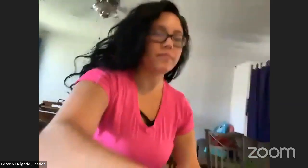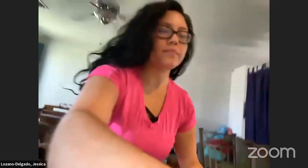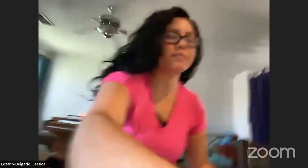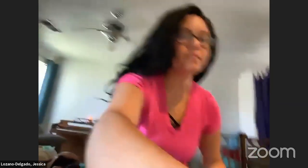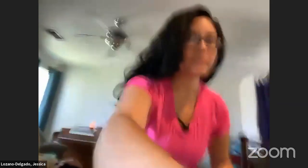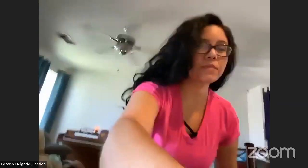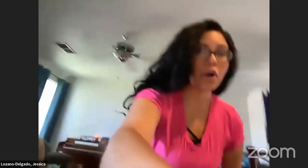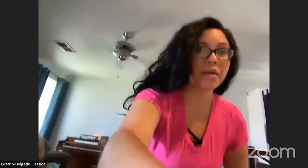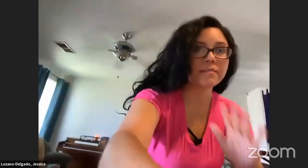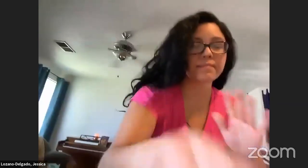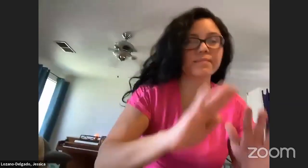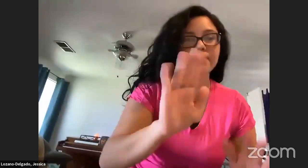Ellie Ben. Elvin.